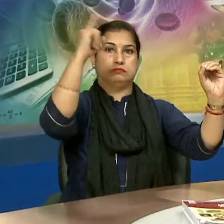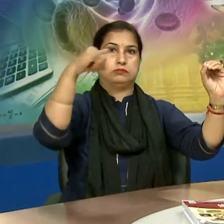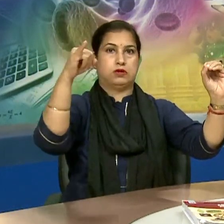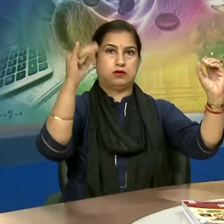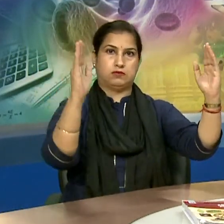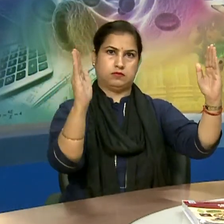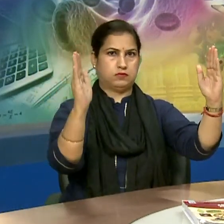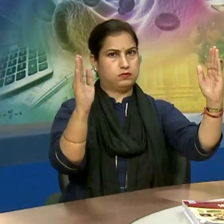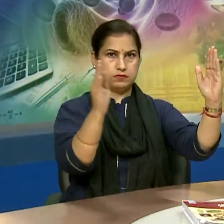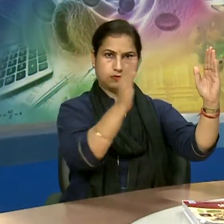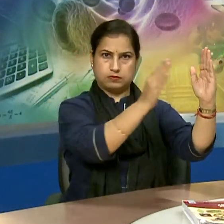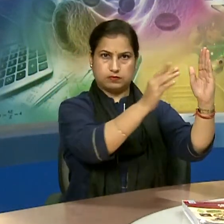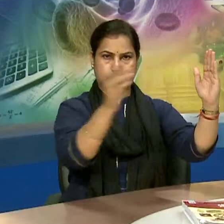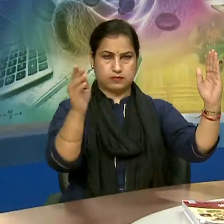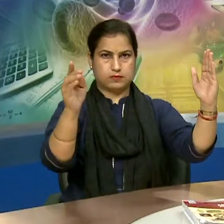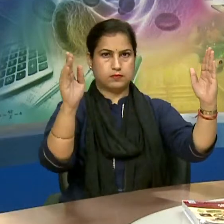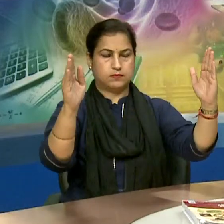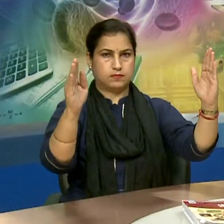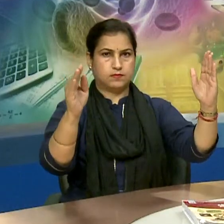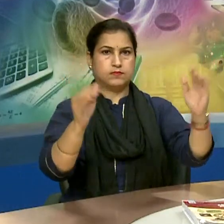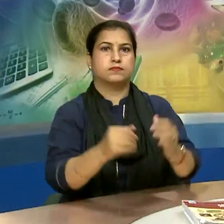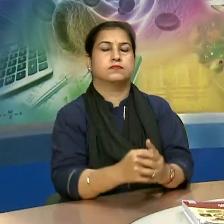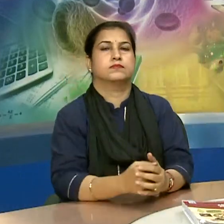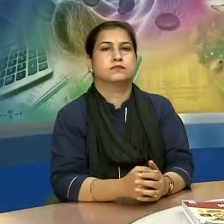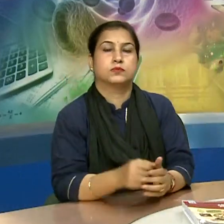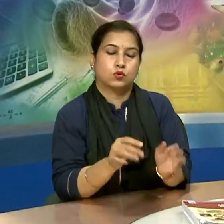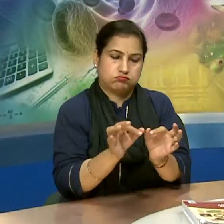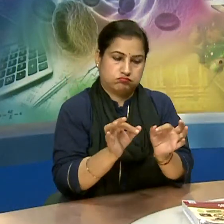and end at 6.